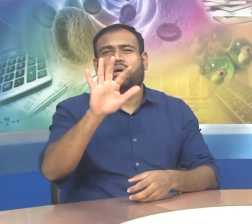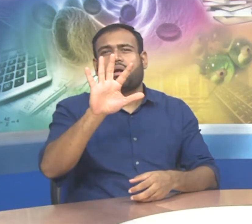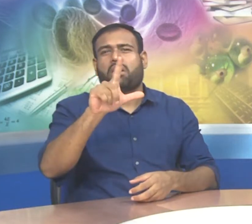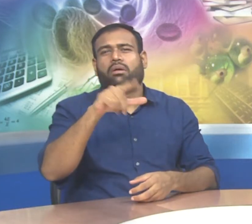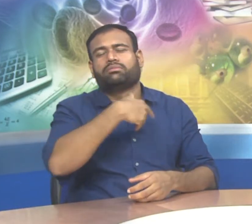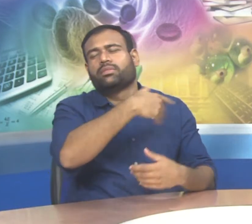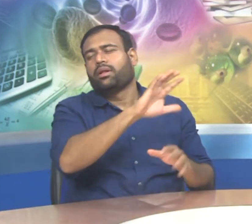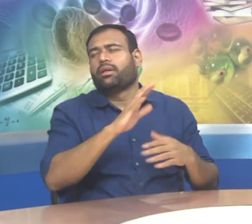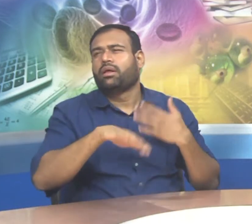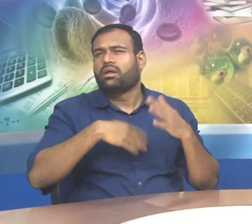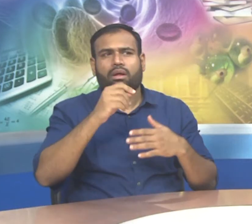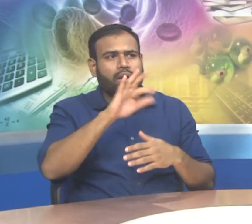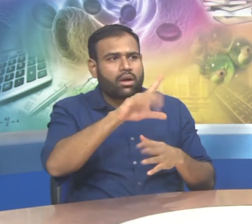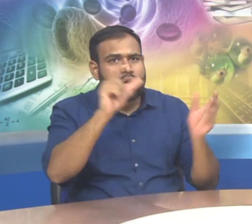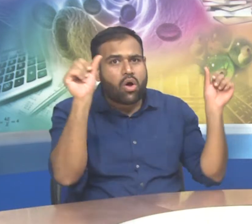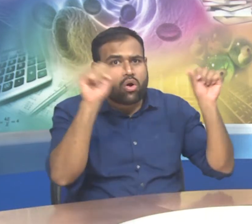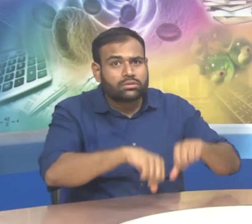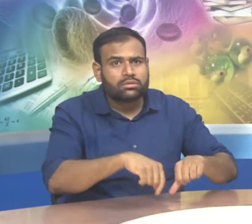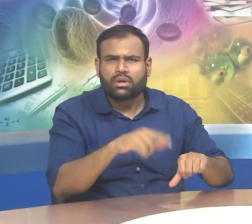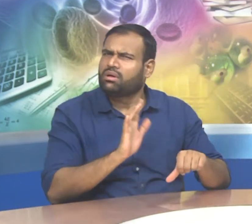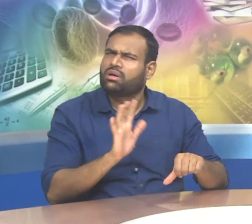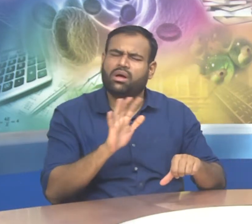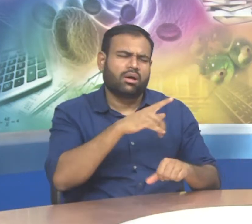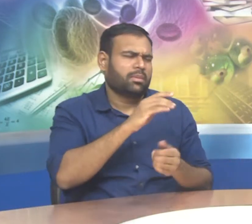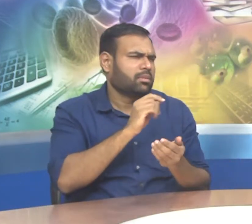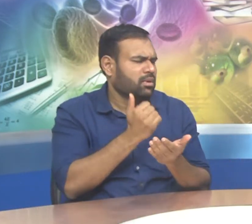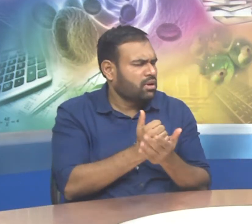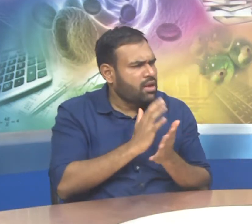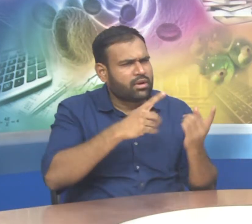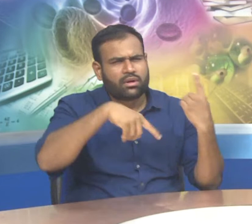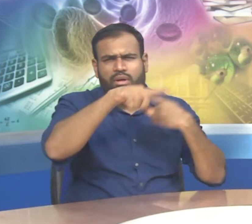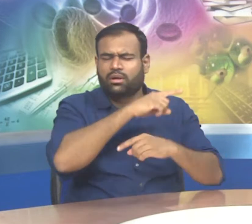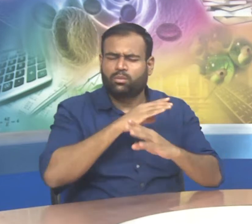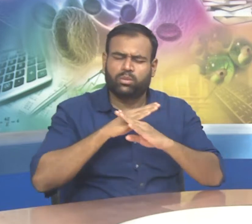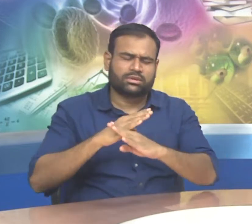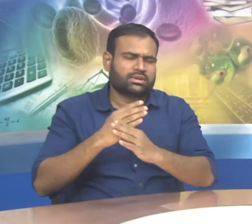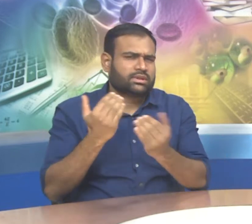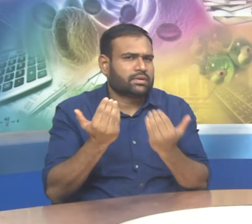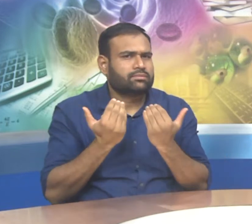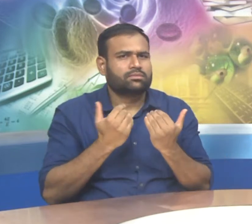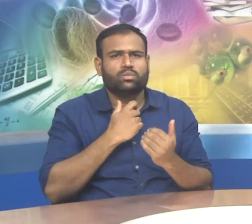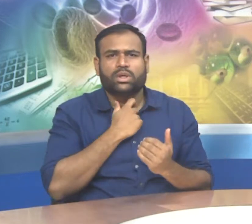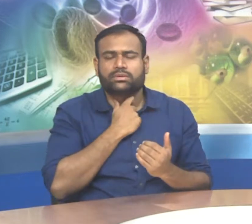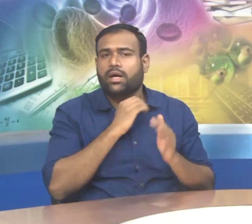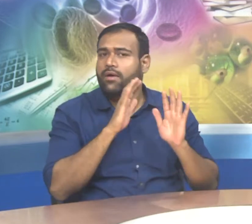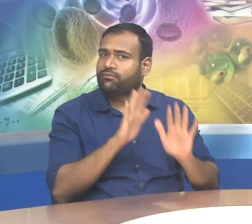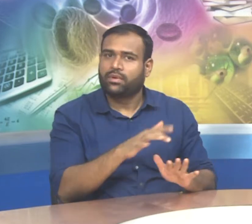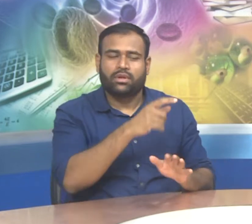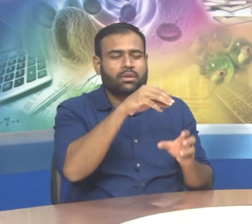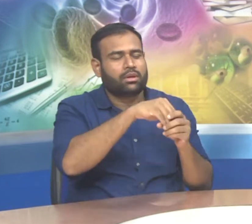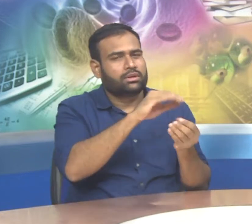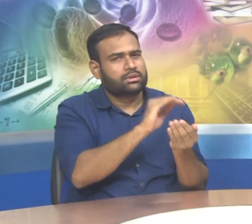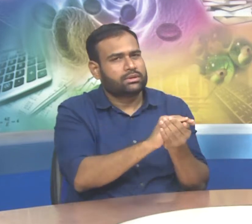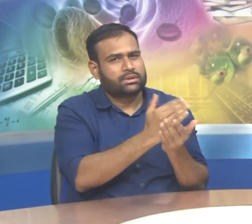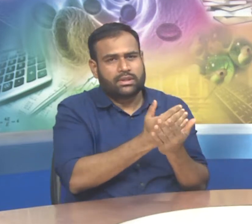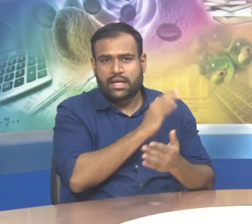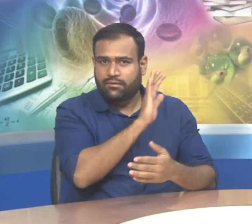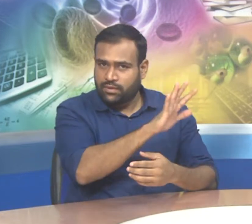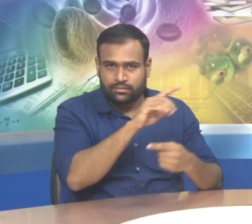Whatever amount I am depositing, that is safe. I will not be at any loss. I